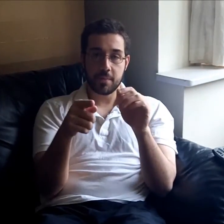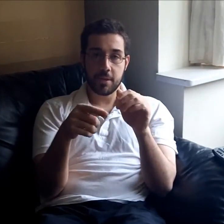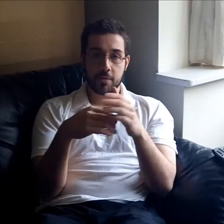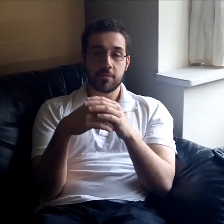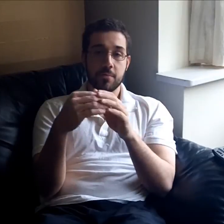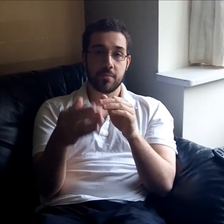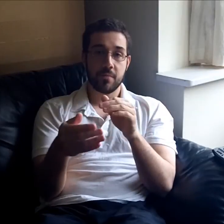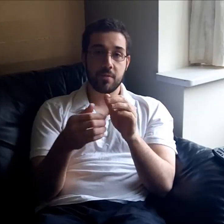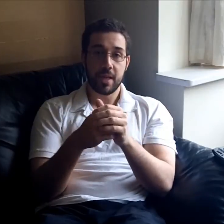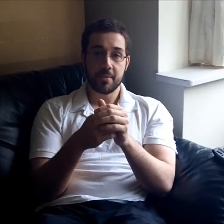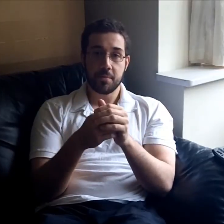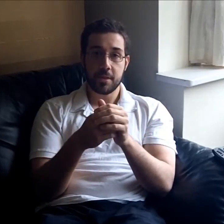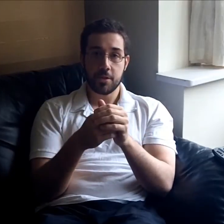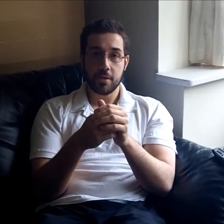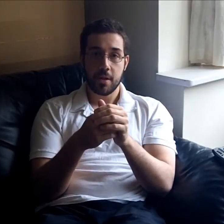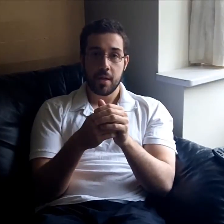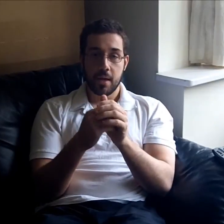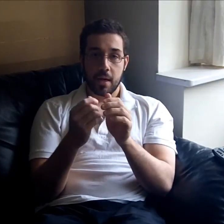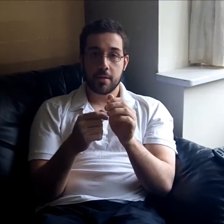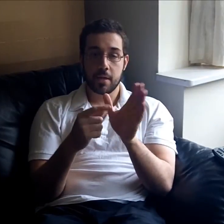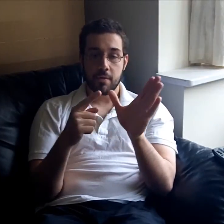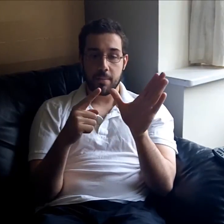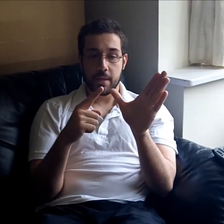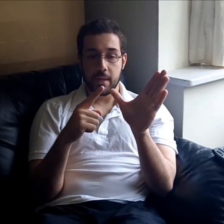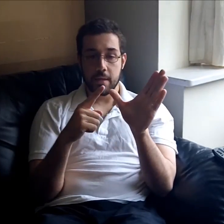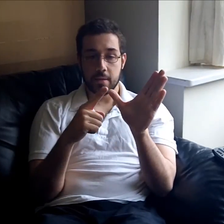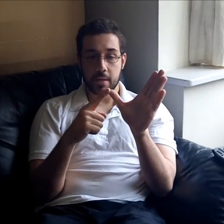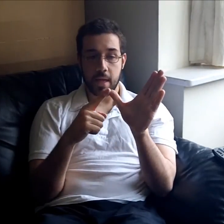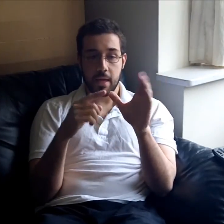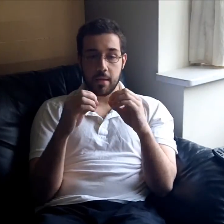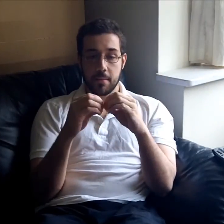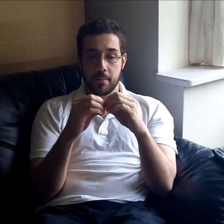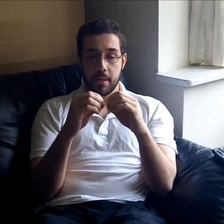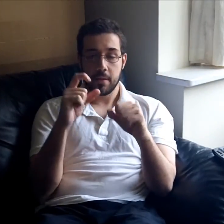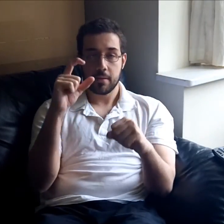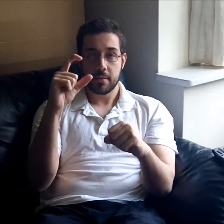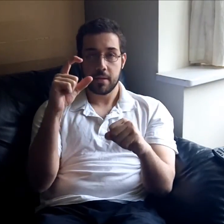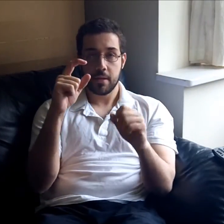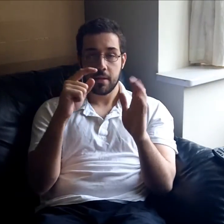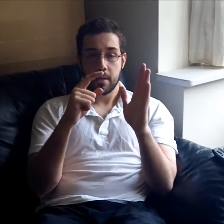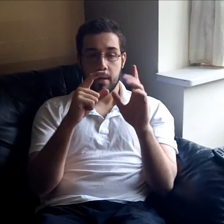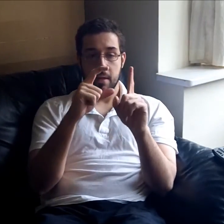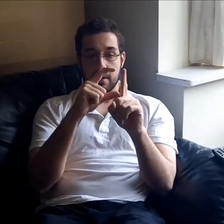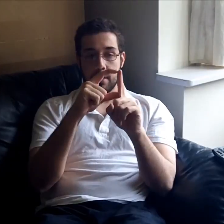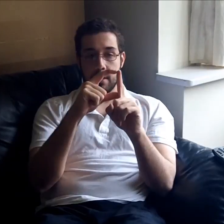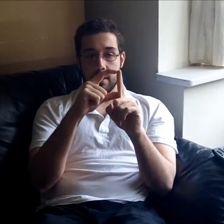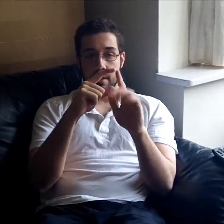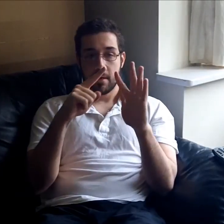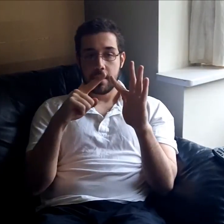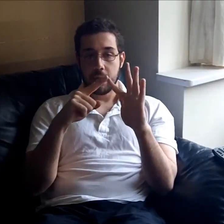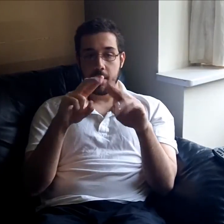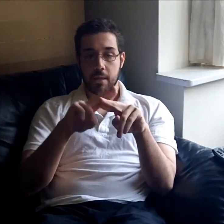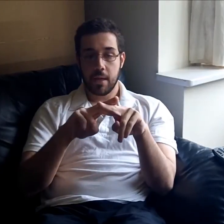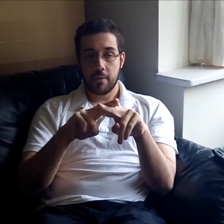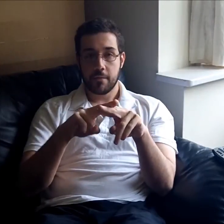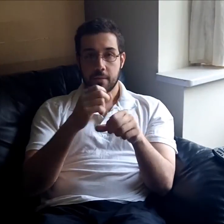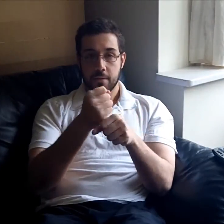position, from receptive position, and done rapidly is A, B, C, D, E, F,